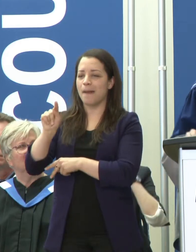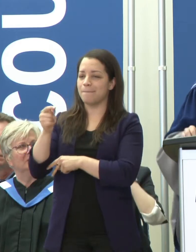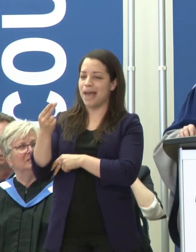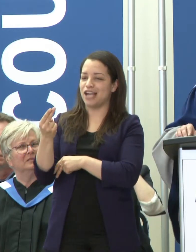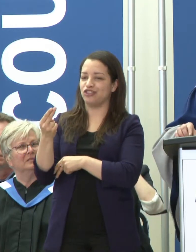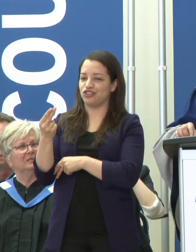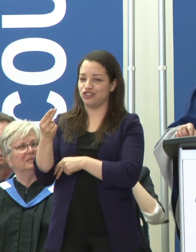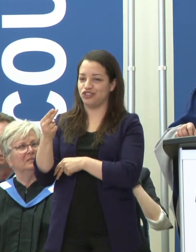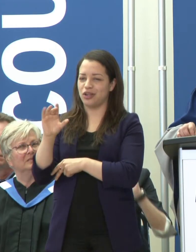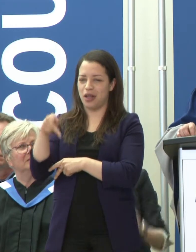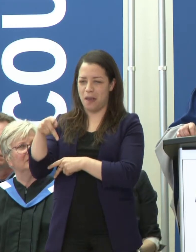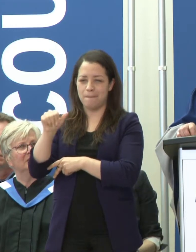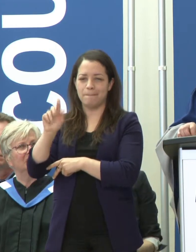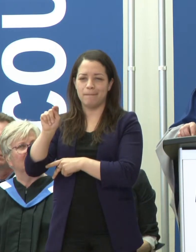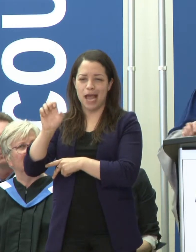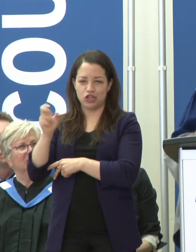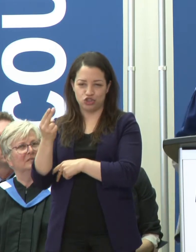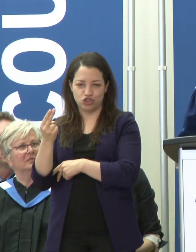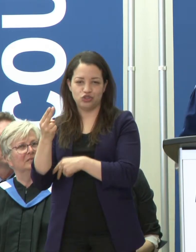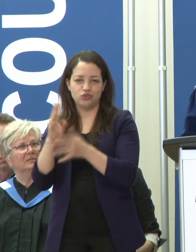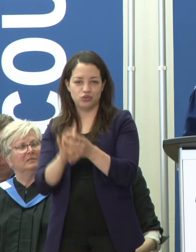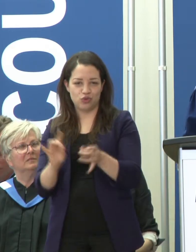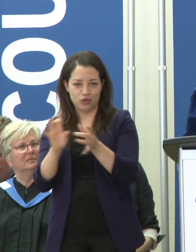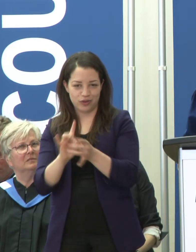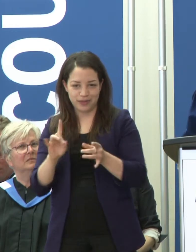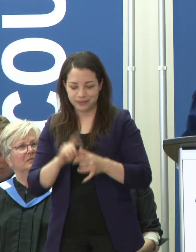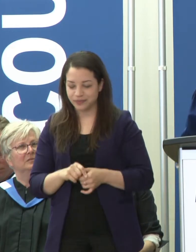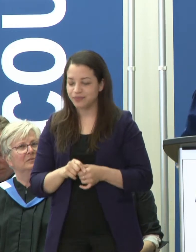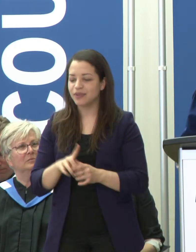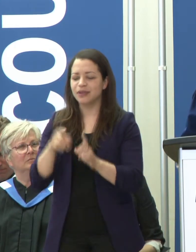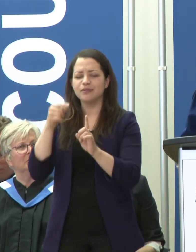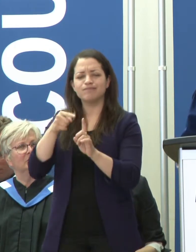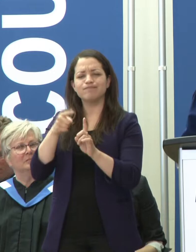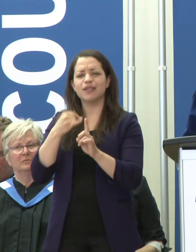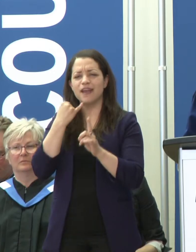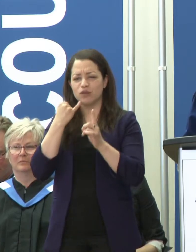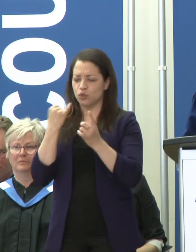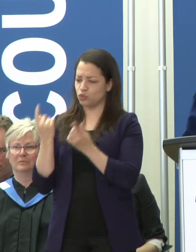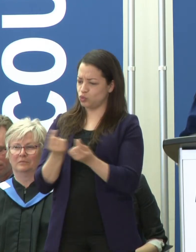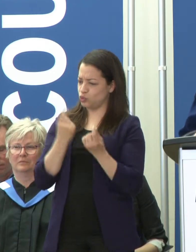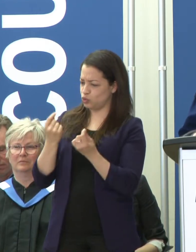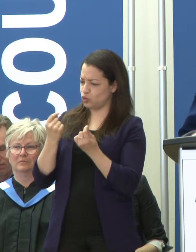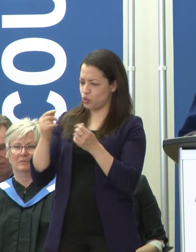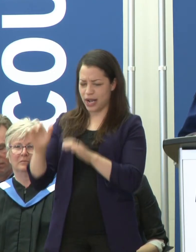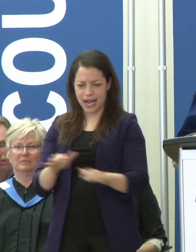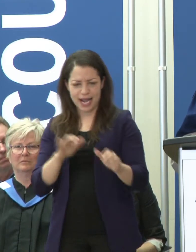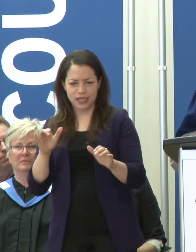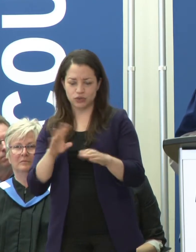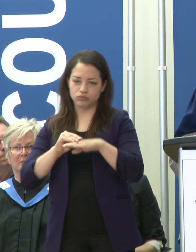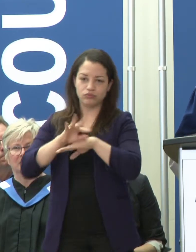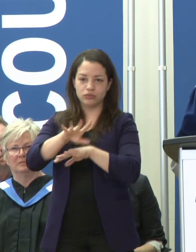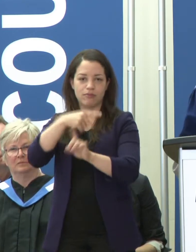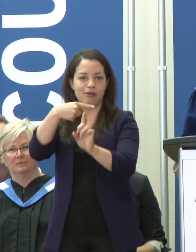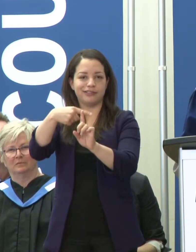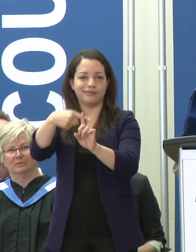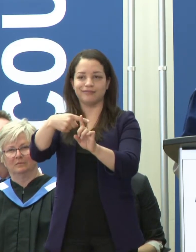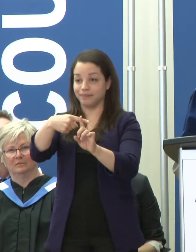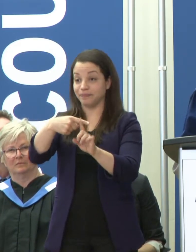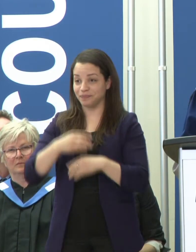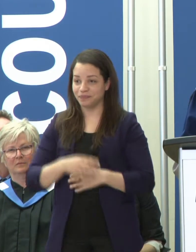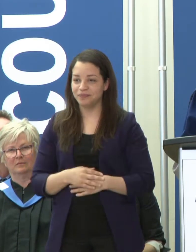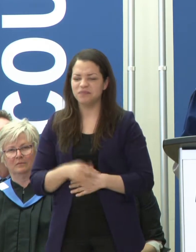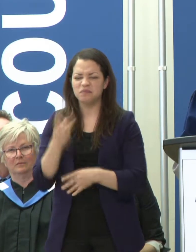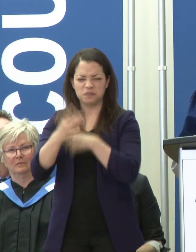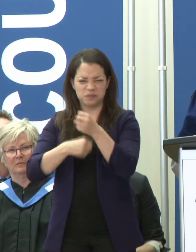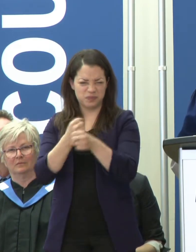about the importance of taking action to have a positive impact on others. I first heard this story a few years